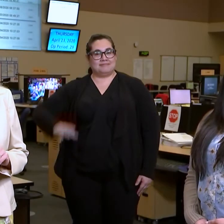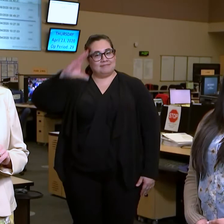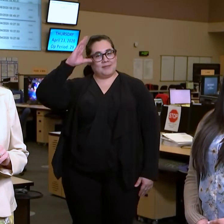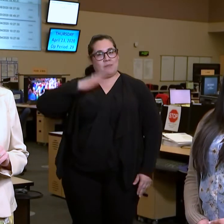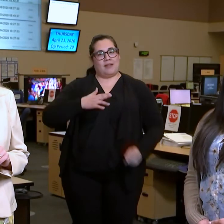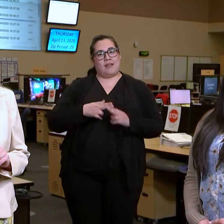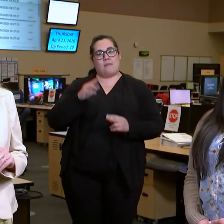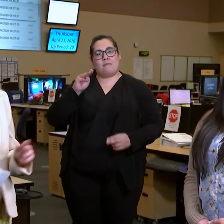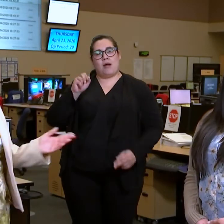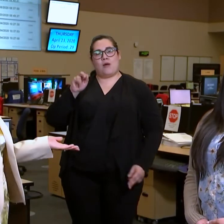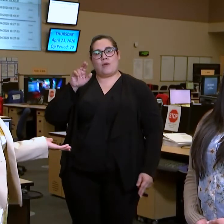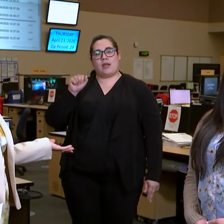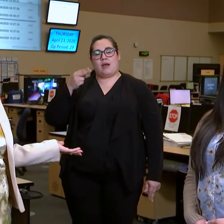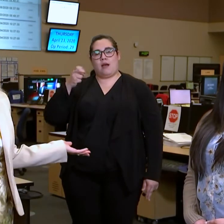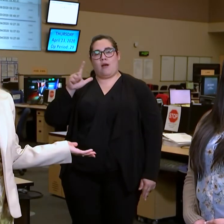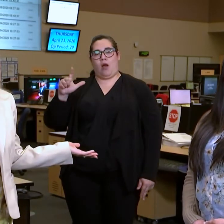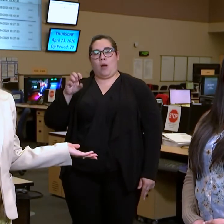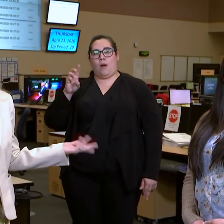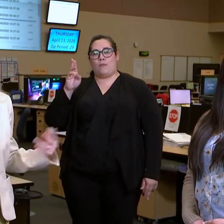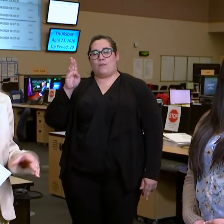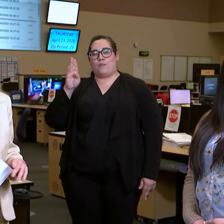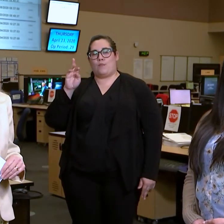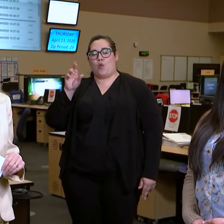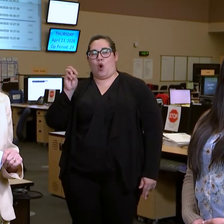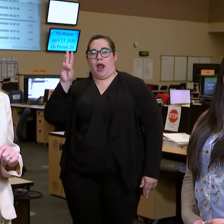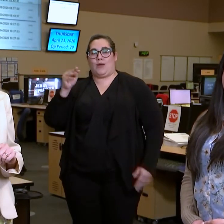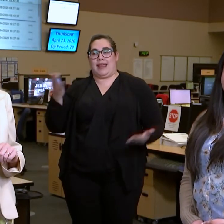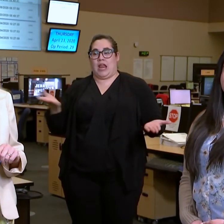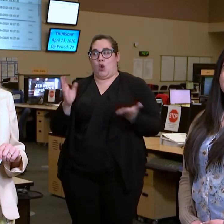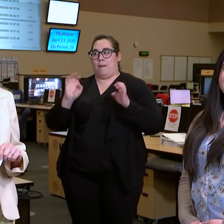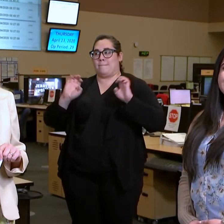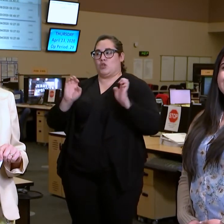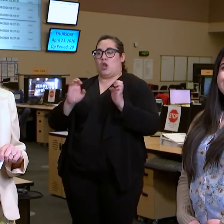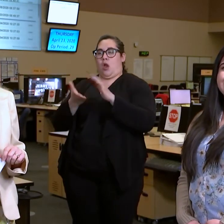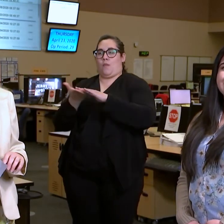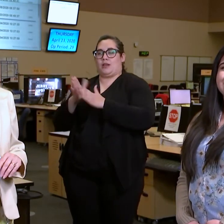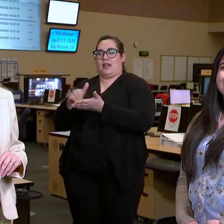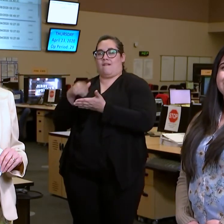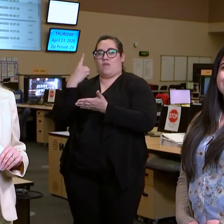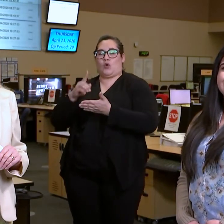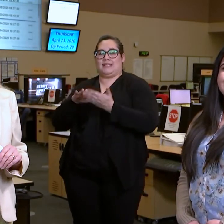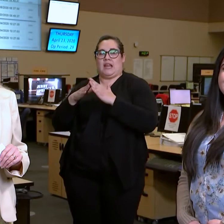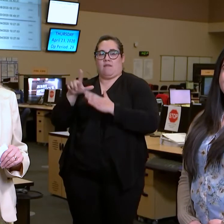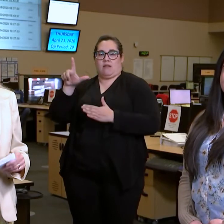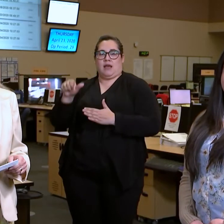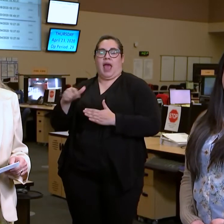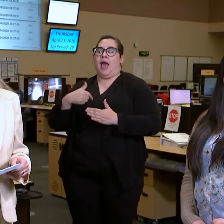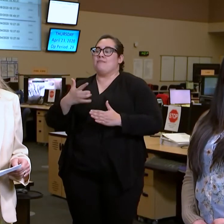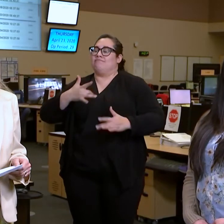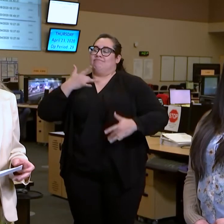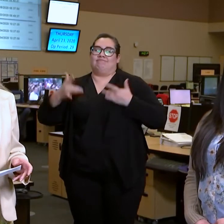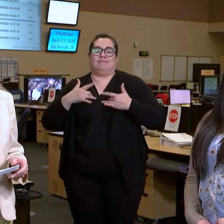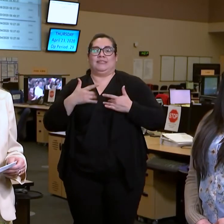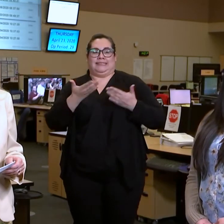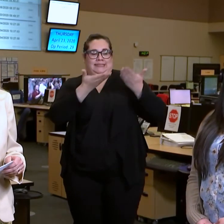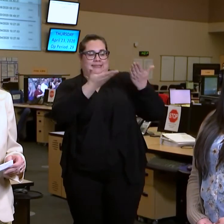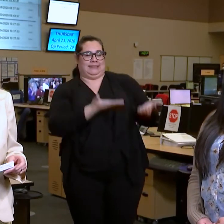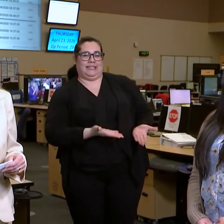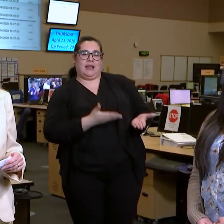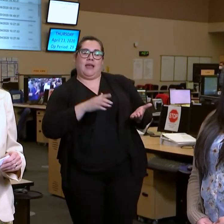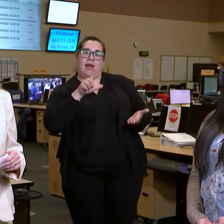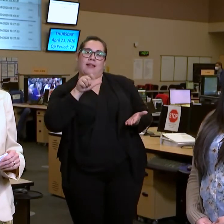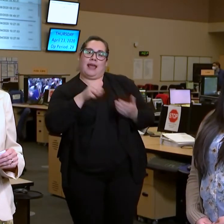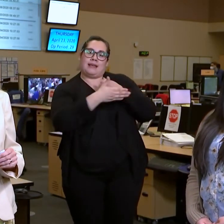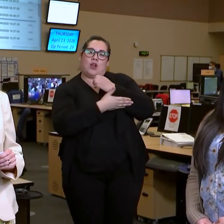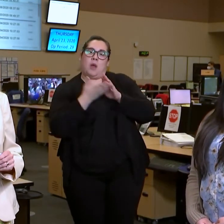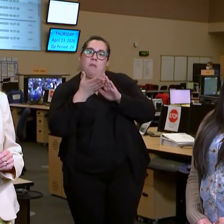Hello, I'm Maria Hall-Brown. I am here at the Emergency Operations Center for the City of Los Angeles, and I am delighted to be joined by the LA